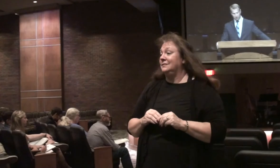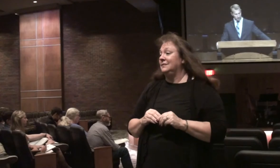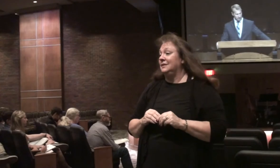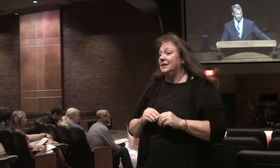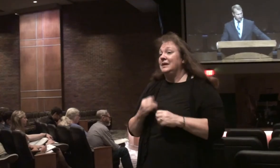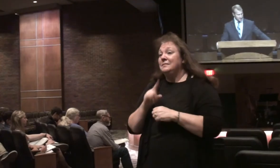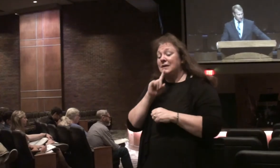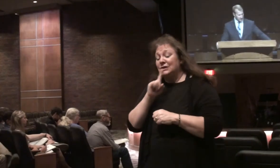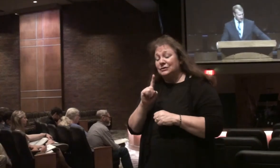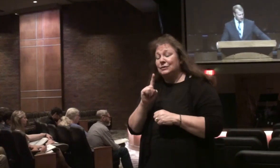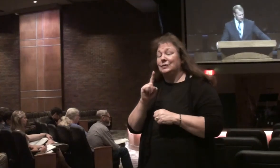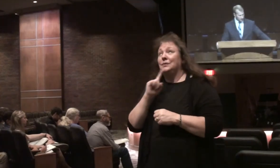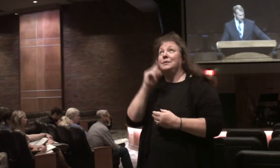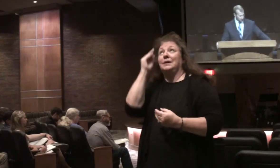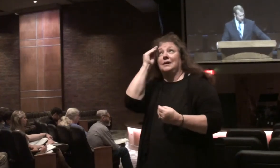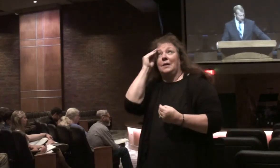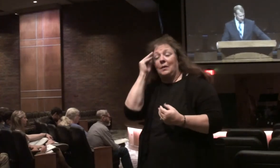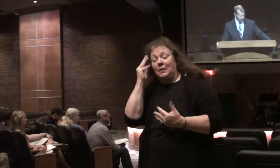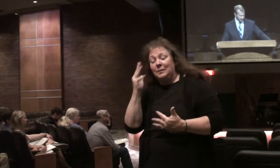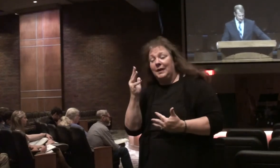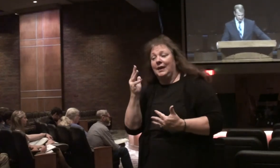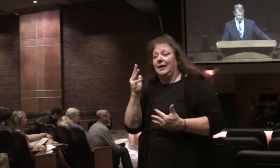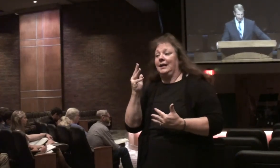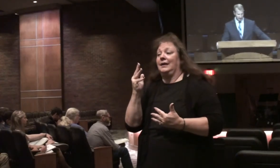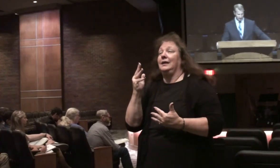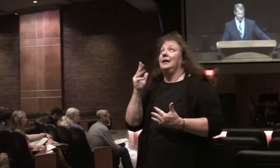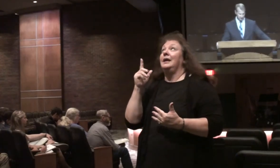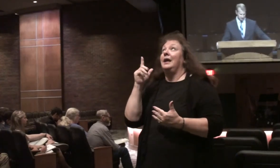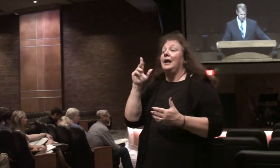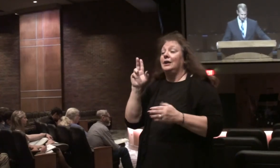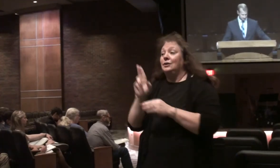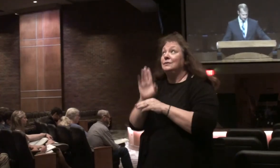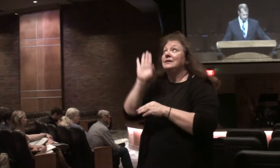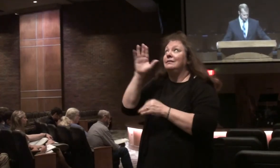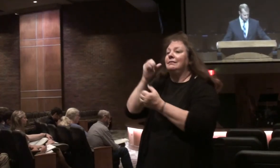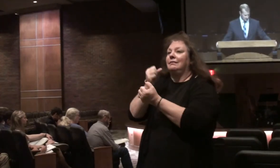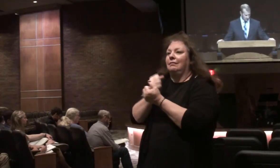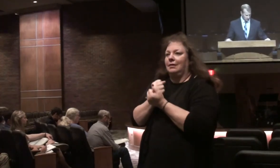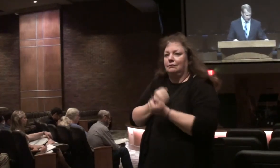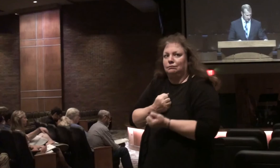To make sure we're functioning in biblical love as described here.